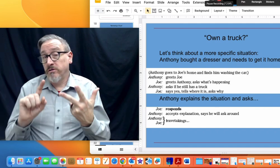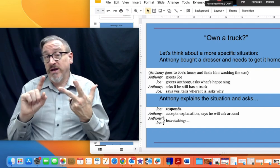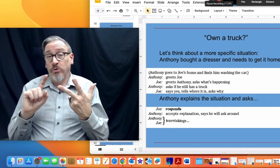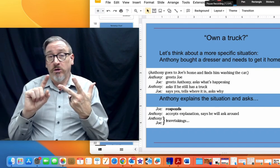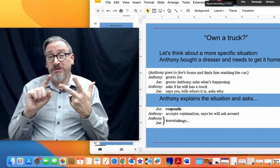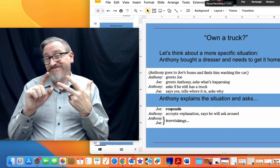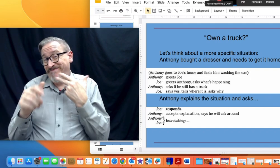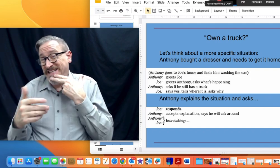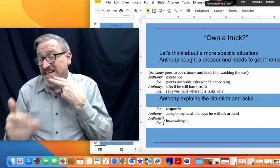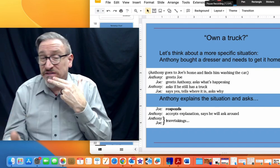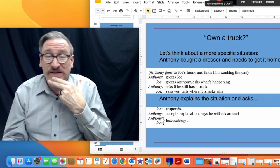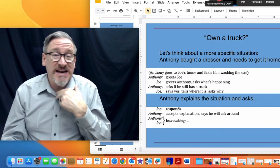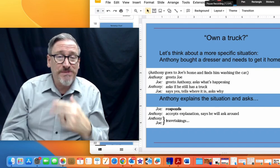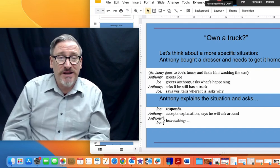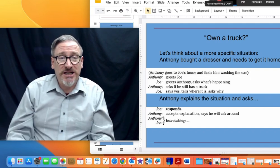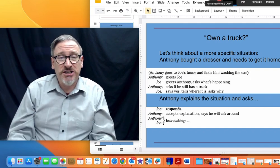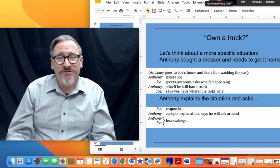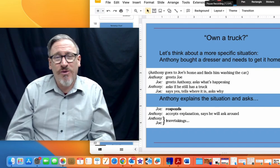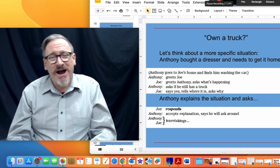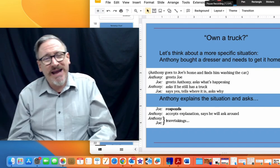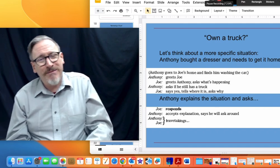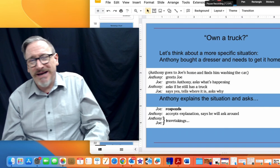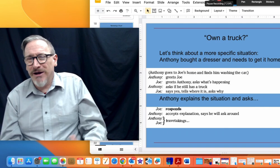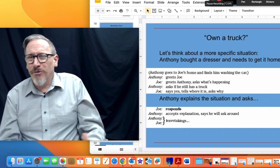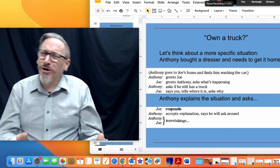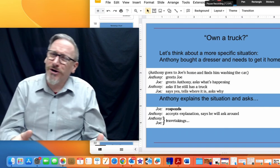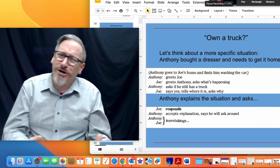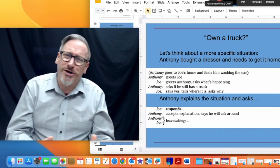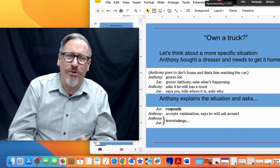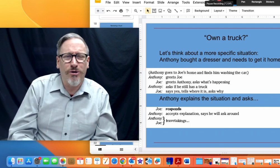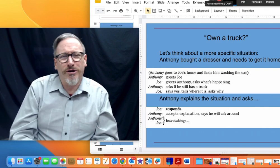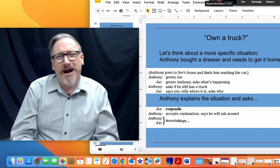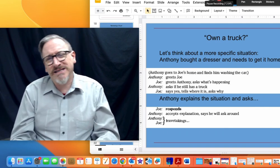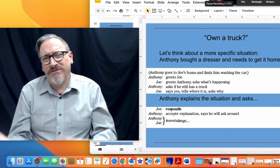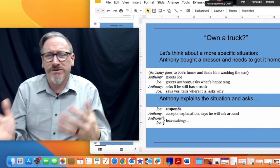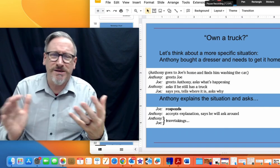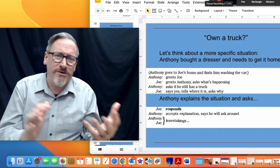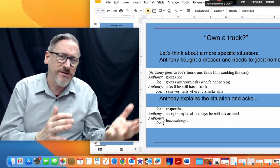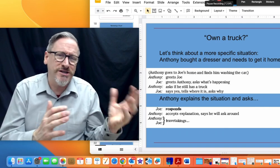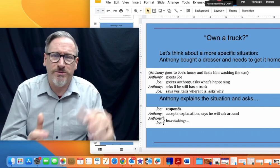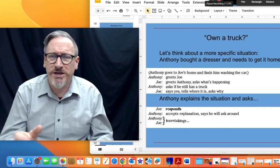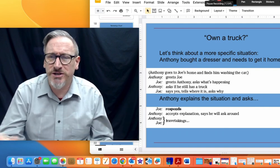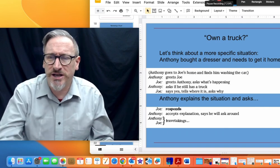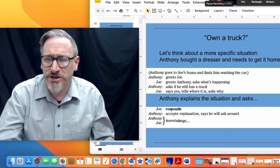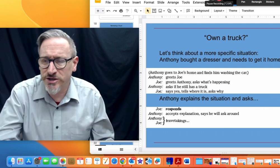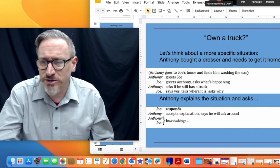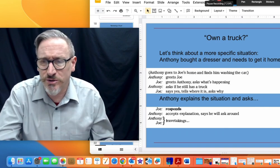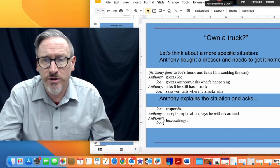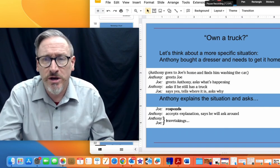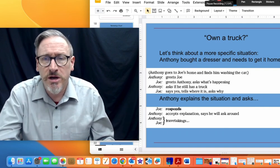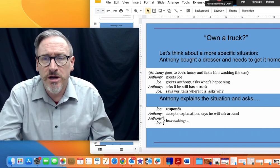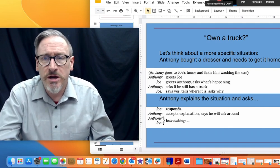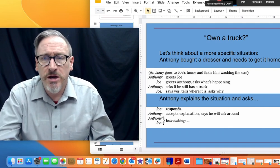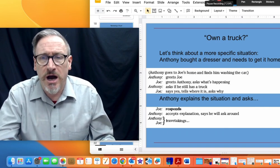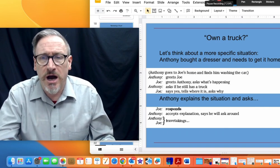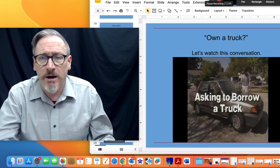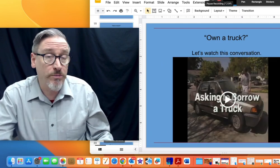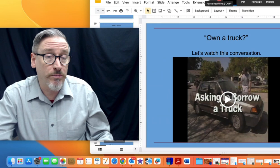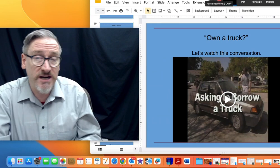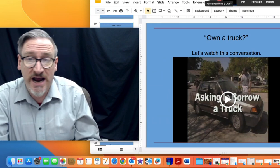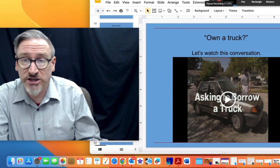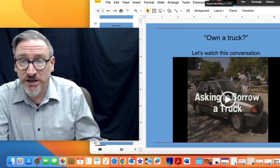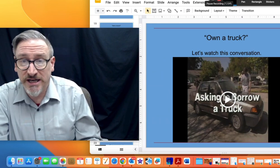or they will give an explanation of why it might not work, or ask if there's some other situation they could do.